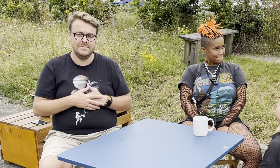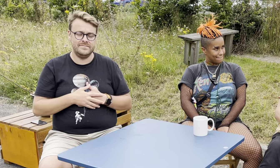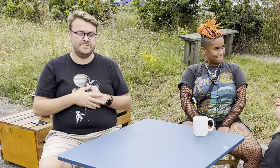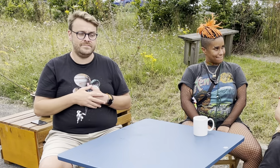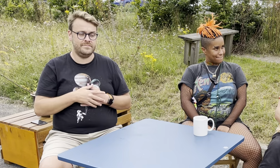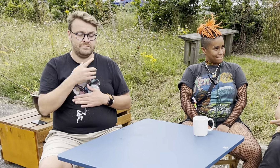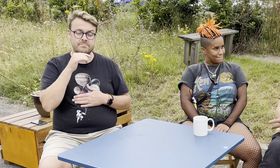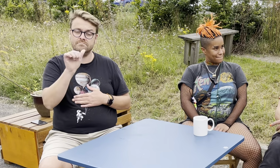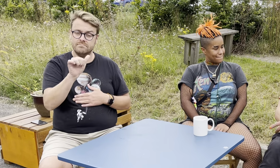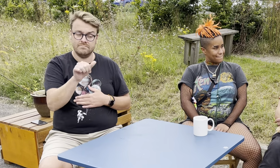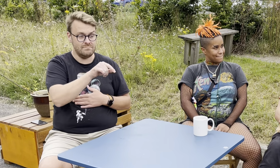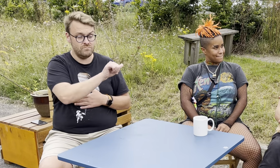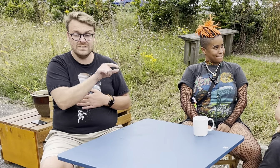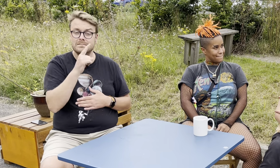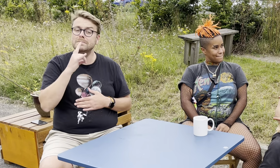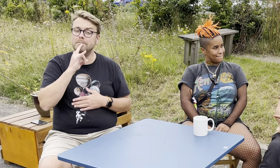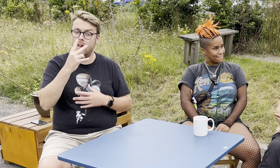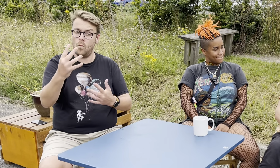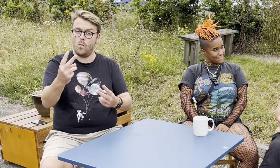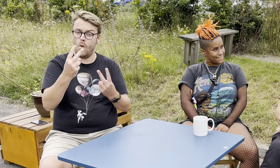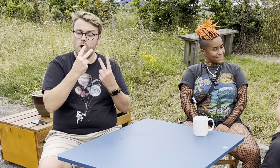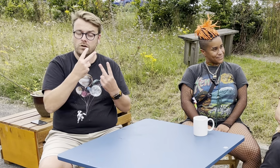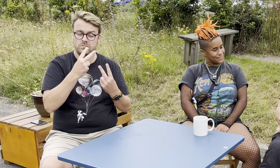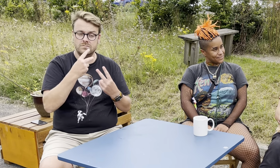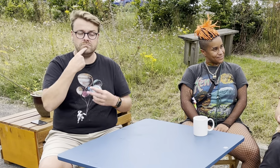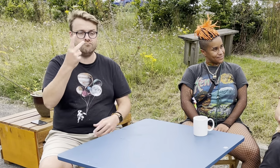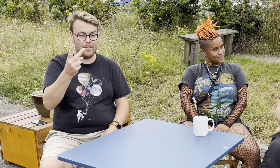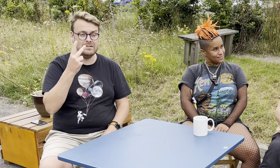being said again and again. And the other thing that I've heard a lot this week is people